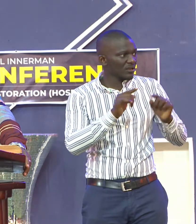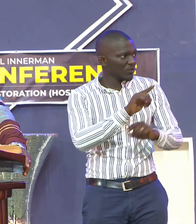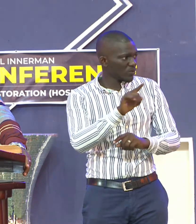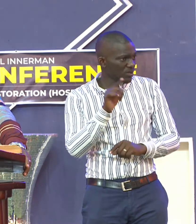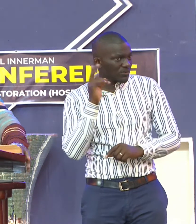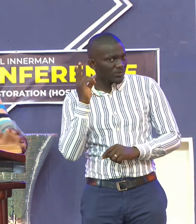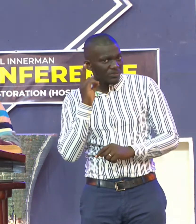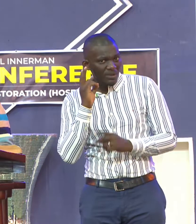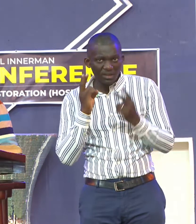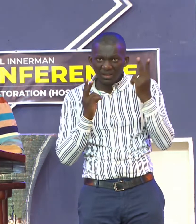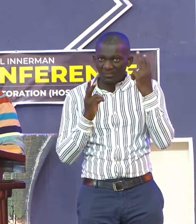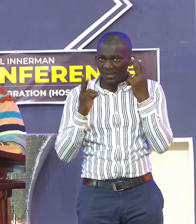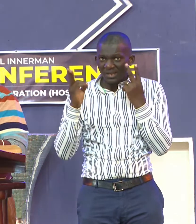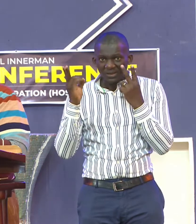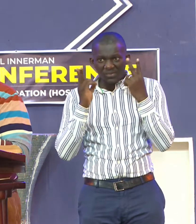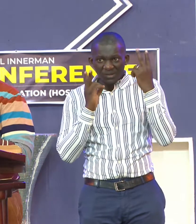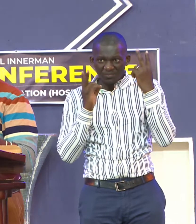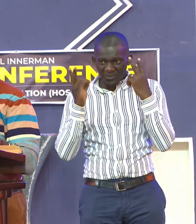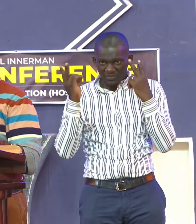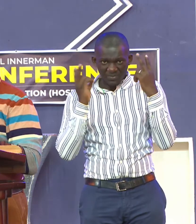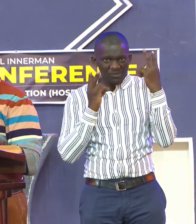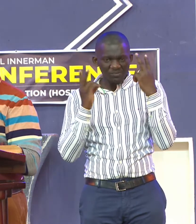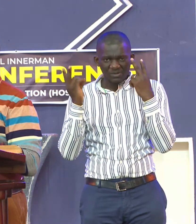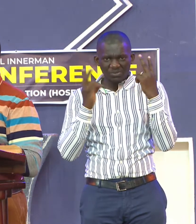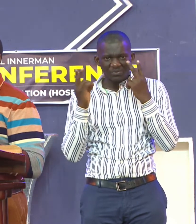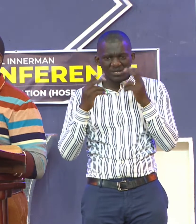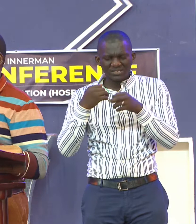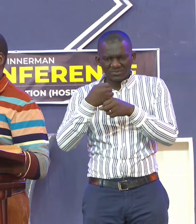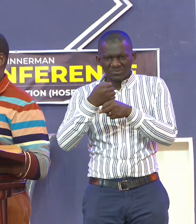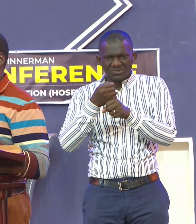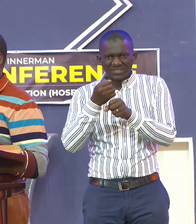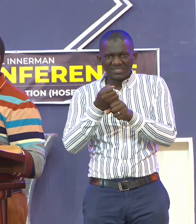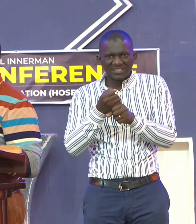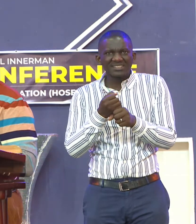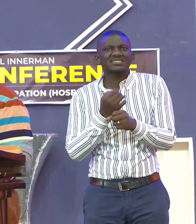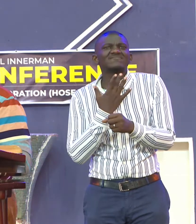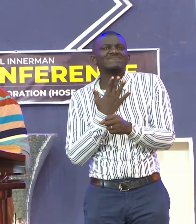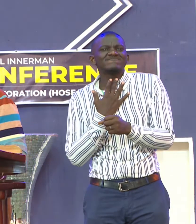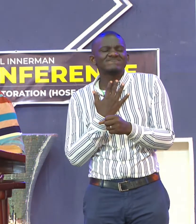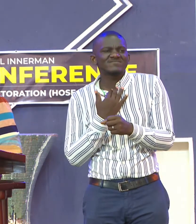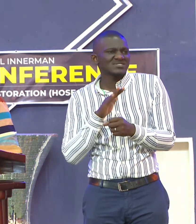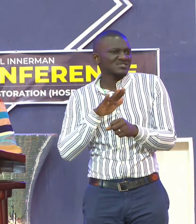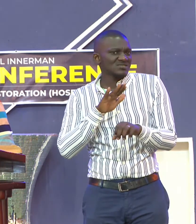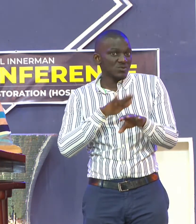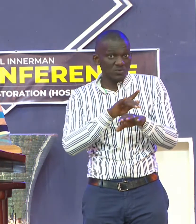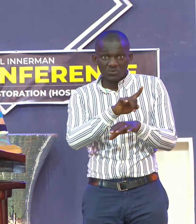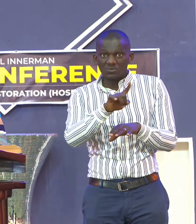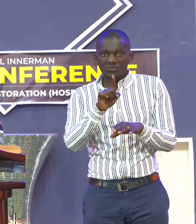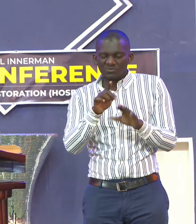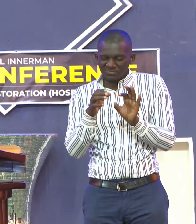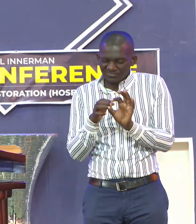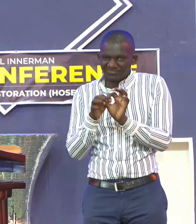that whichever word you hear, and it creates a debt within you, hold on to